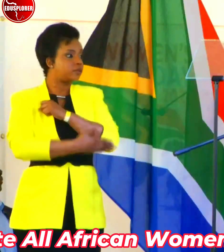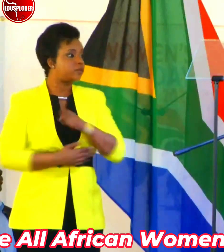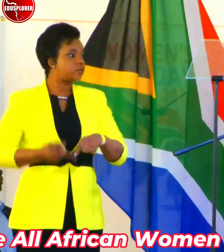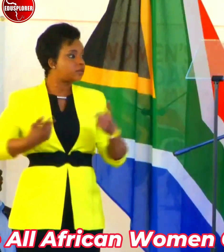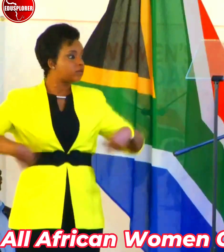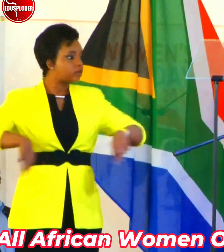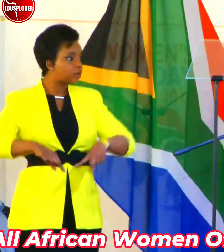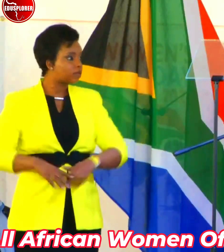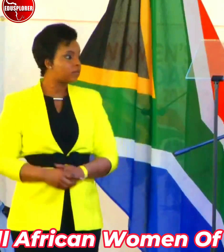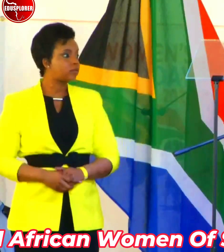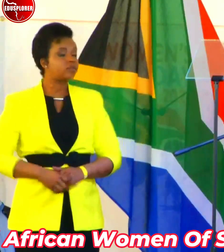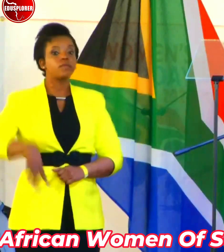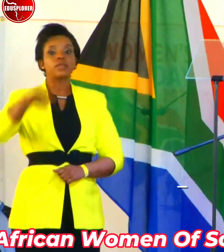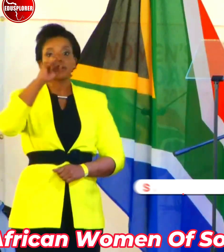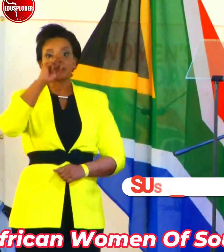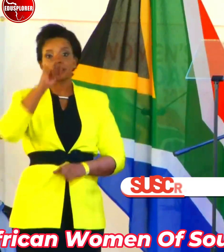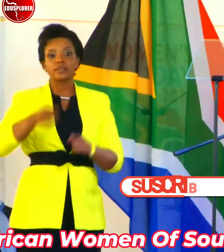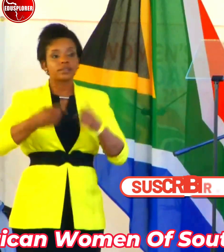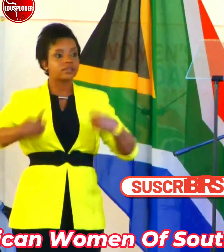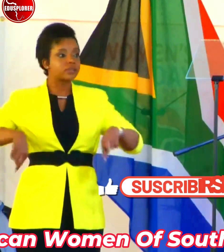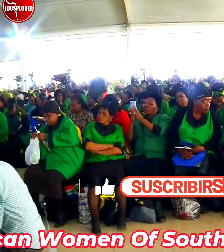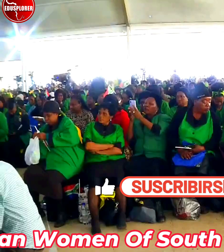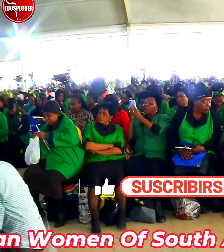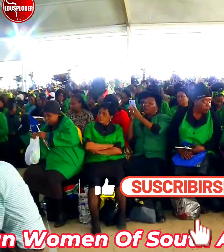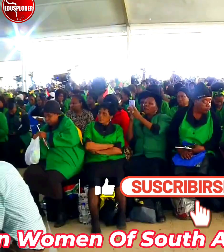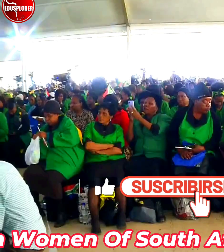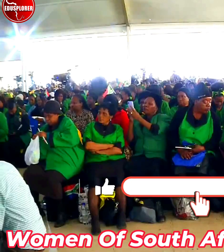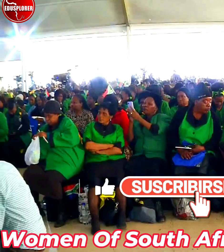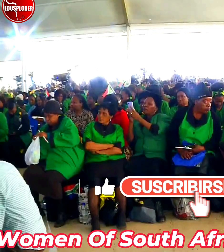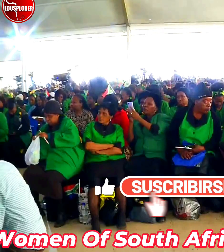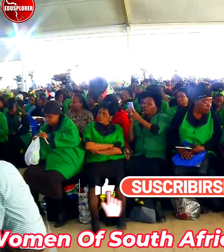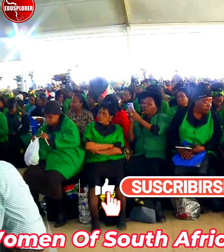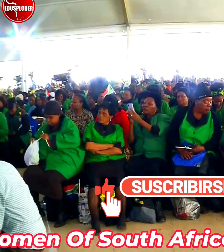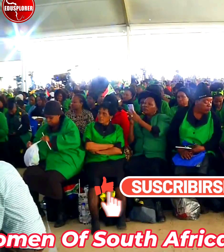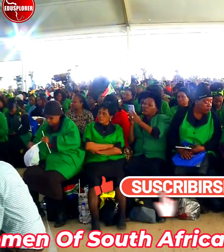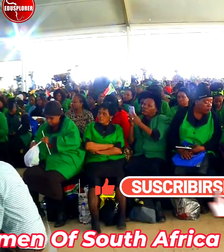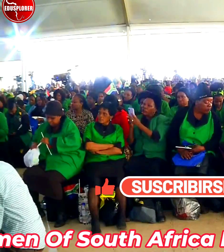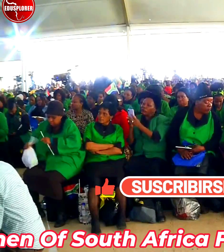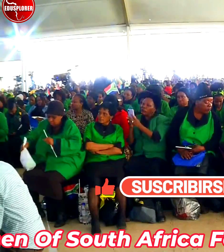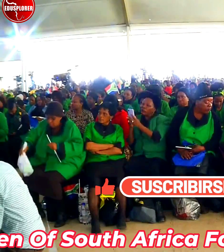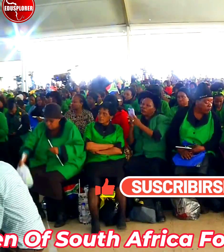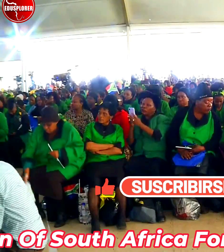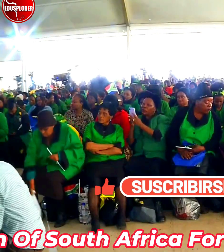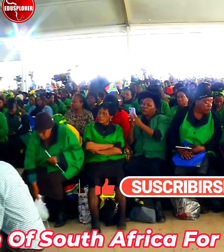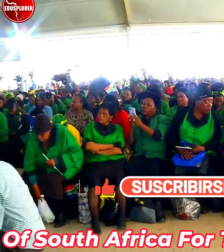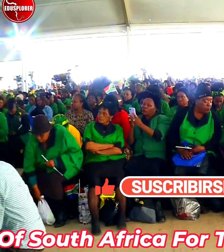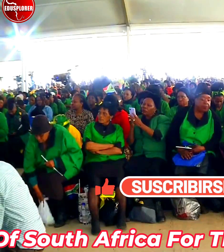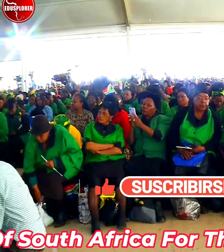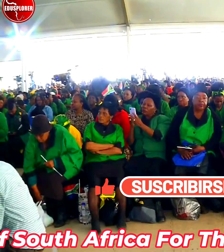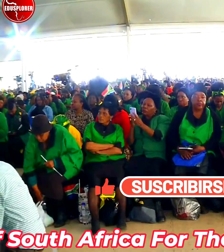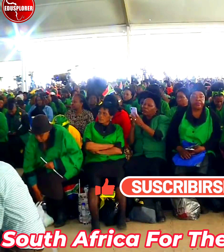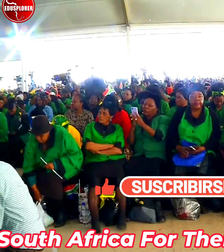our sisters, who are also beautiful, our grandmothers, who are